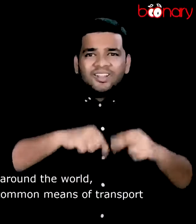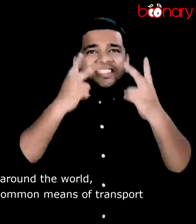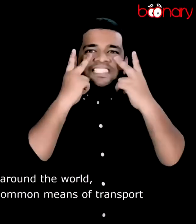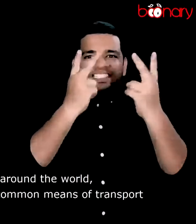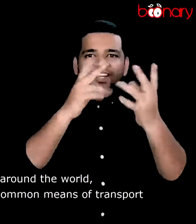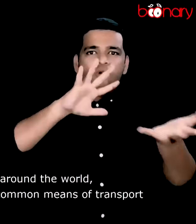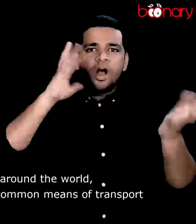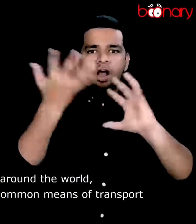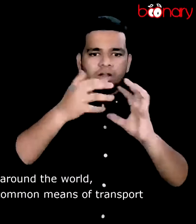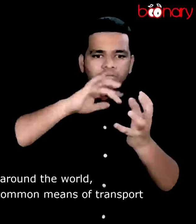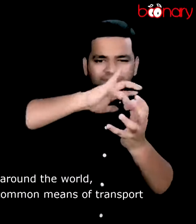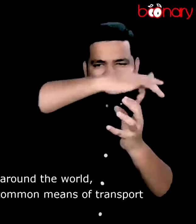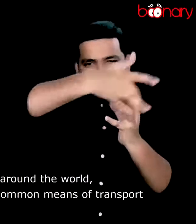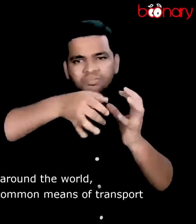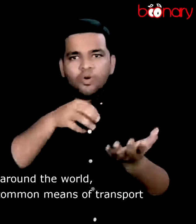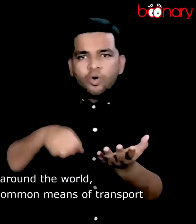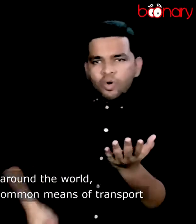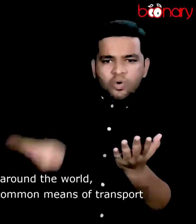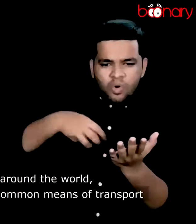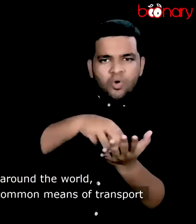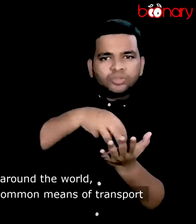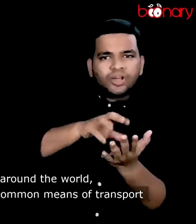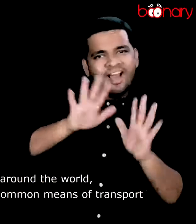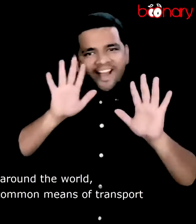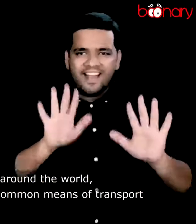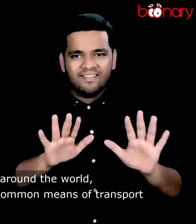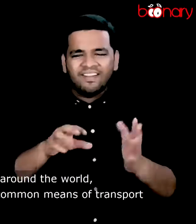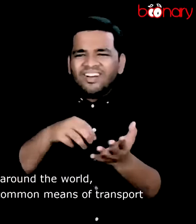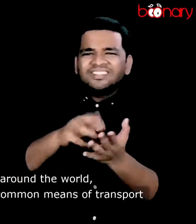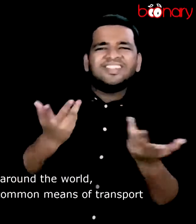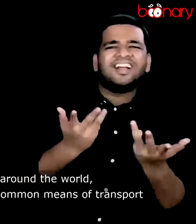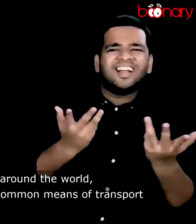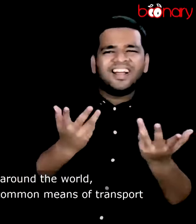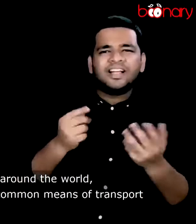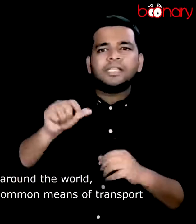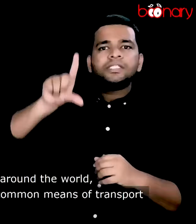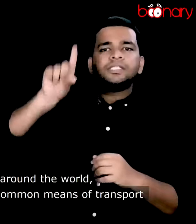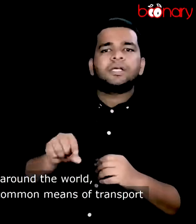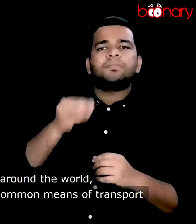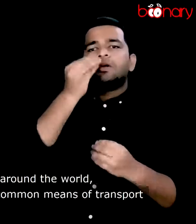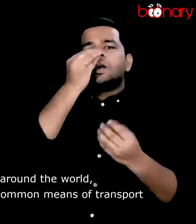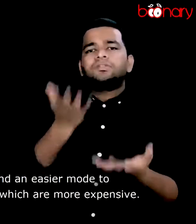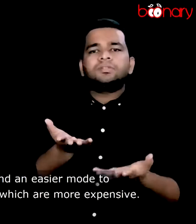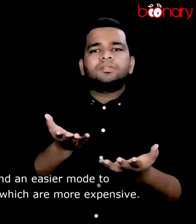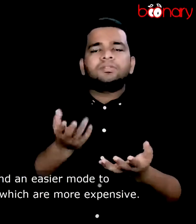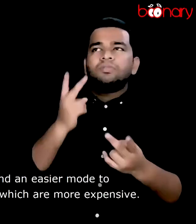In many countries around the world, today, auto rickshaws are a common means of transport as they